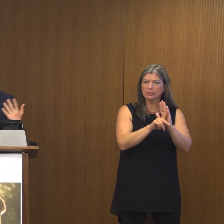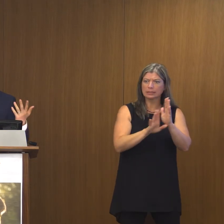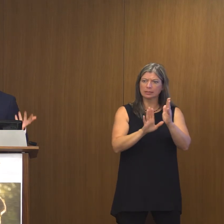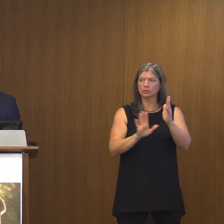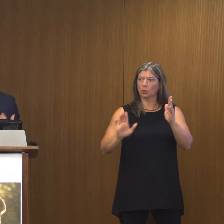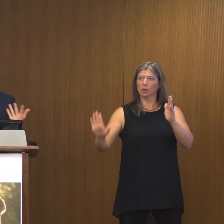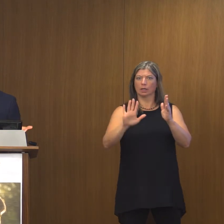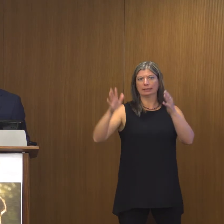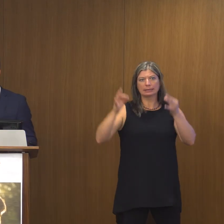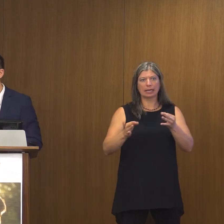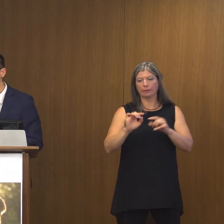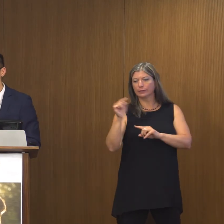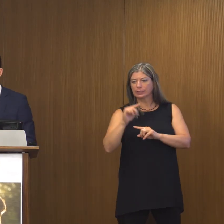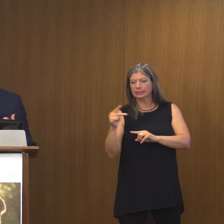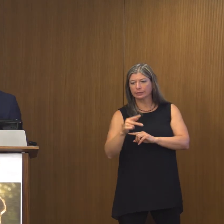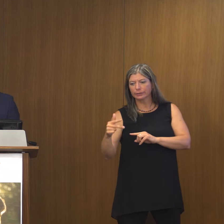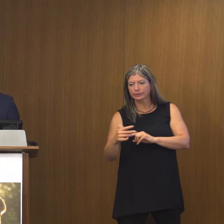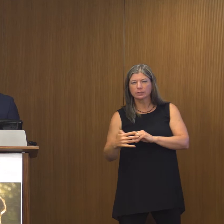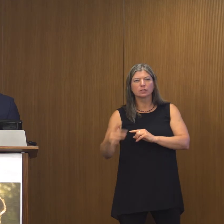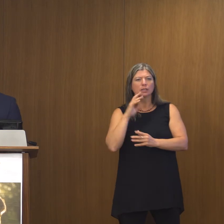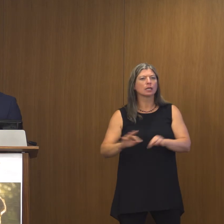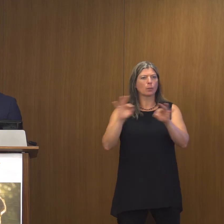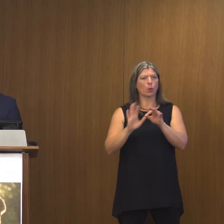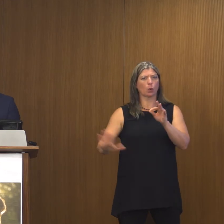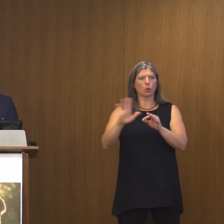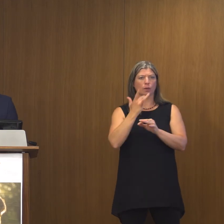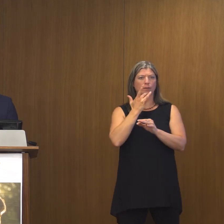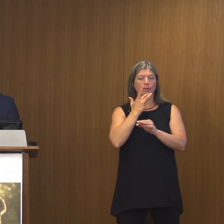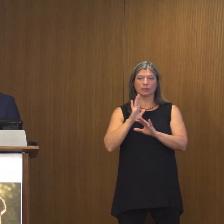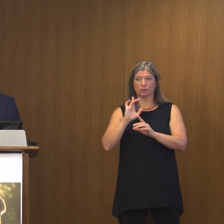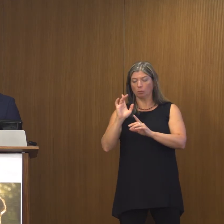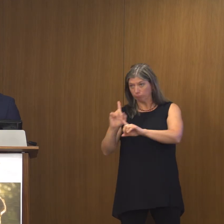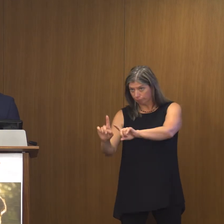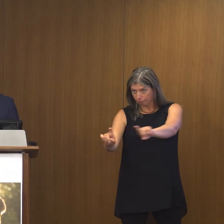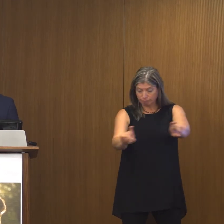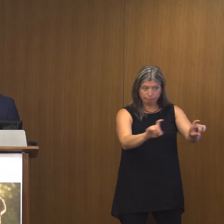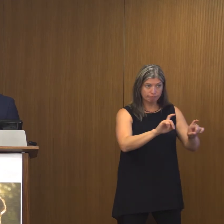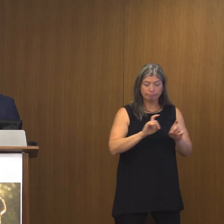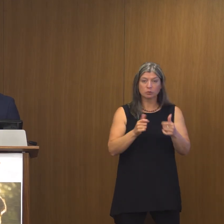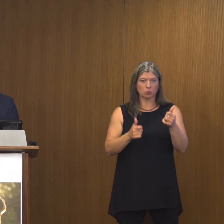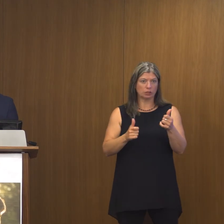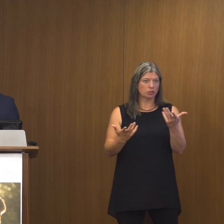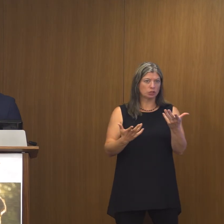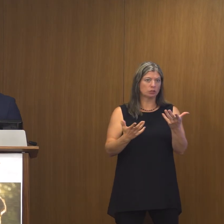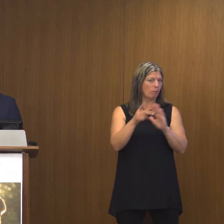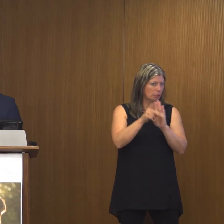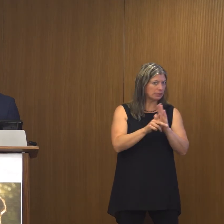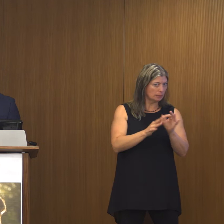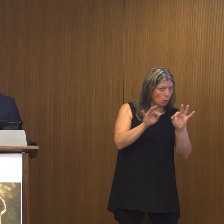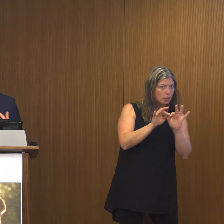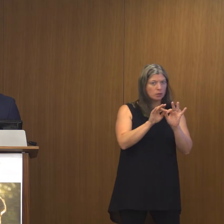them according, again, to the importance. Which of these policy solutions do you think are important or very important? So these are parents and